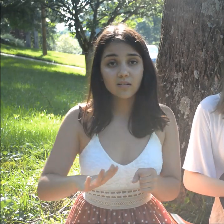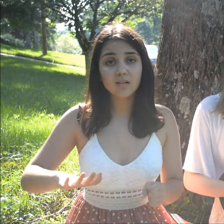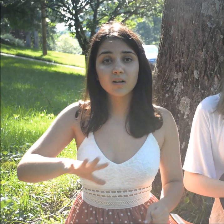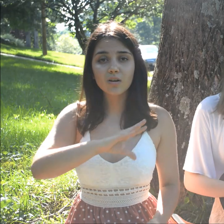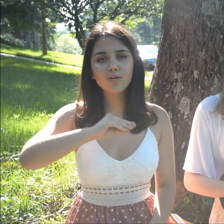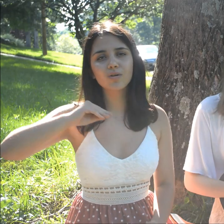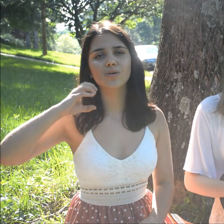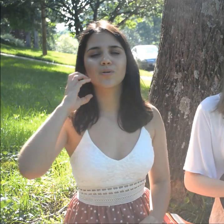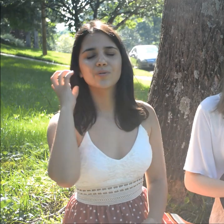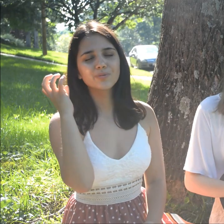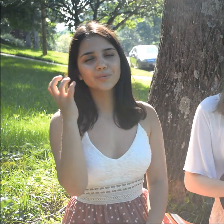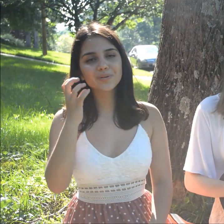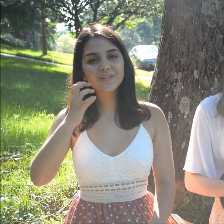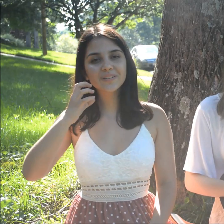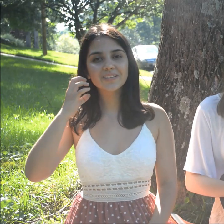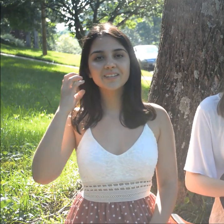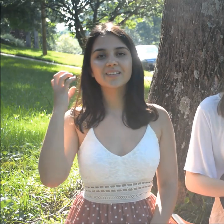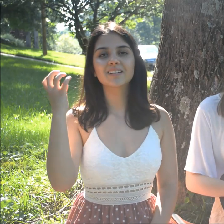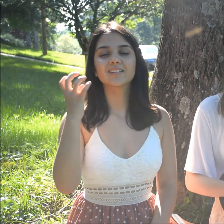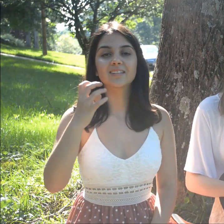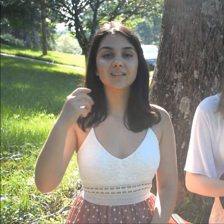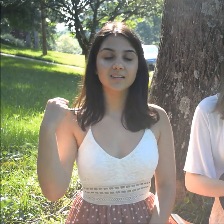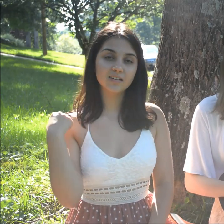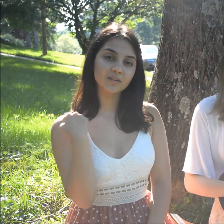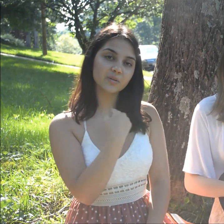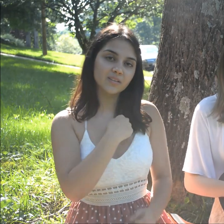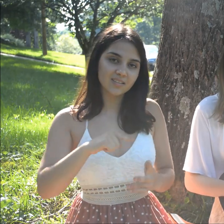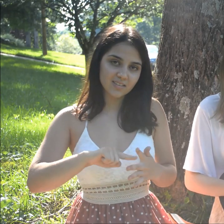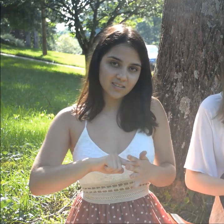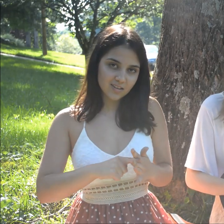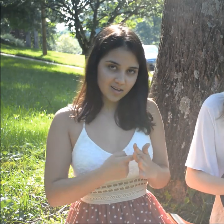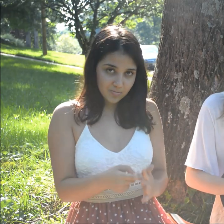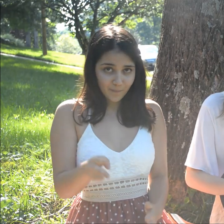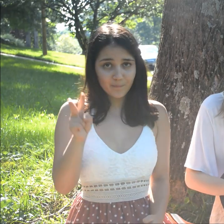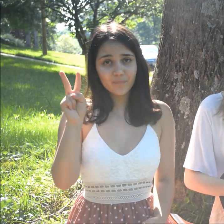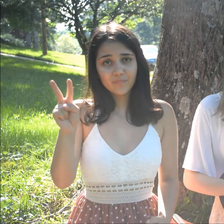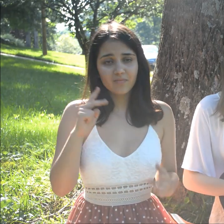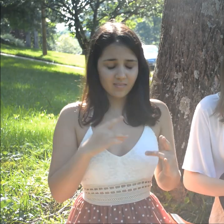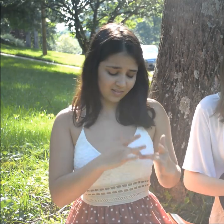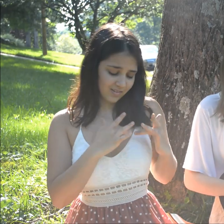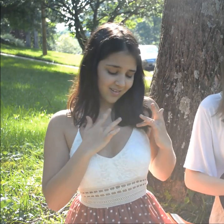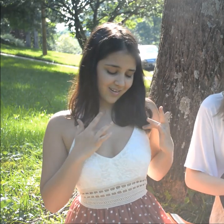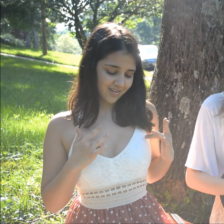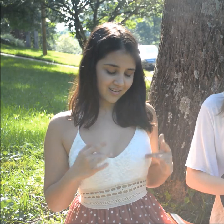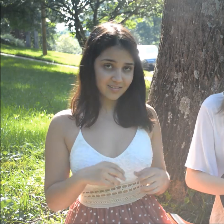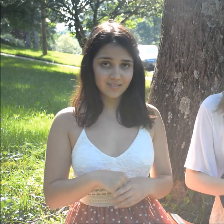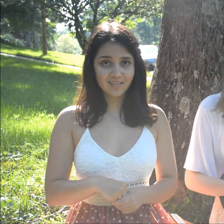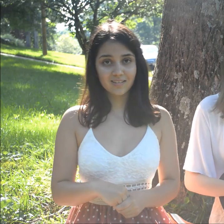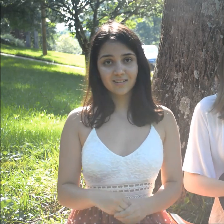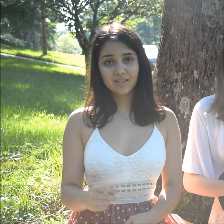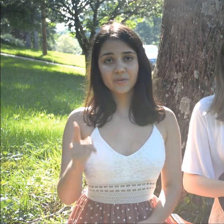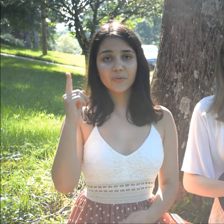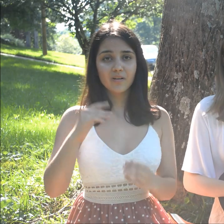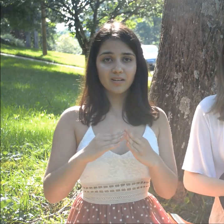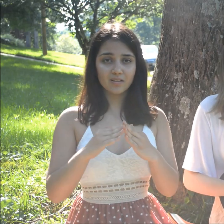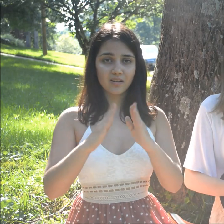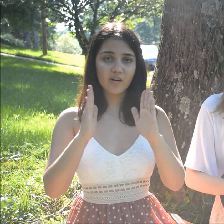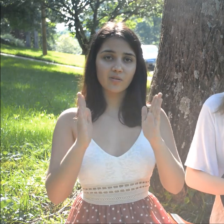oh, we started, two hearts in one home